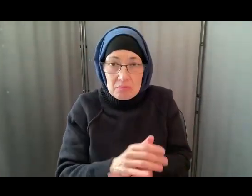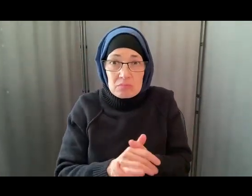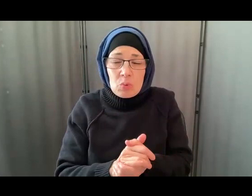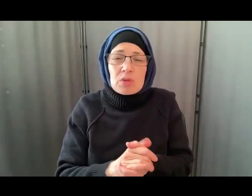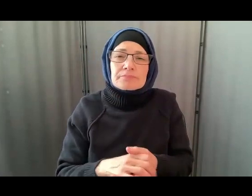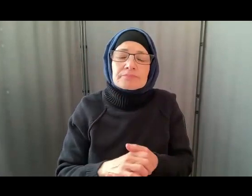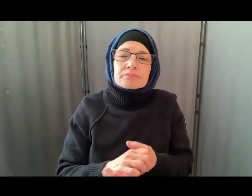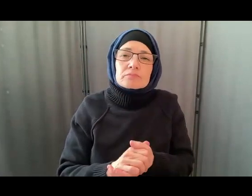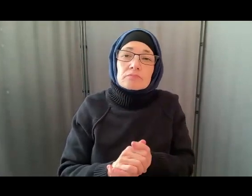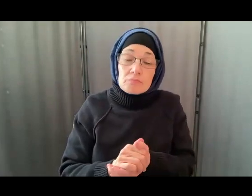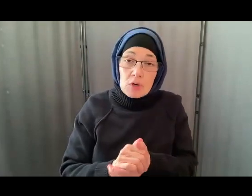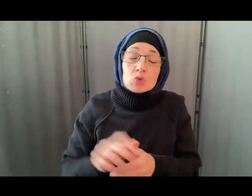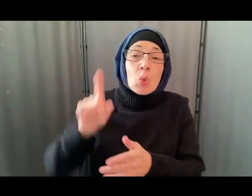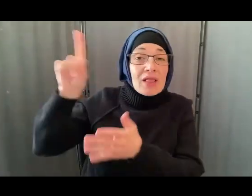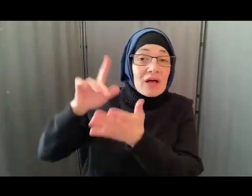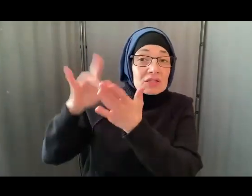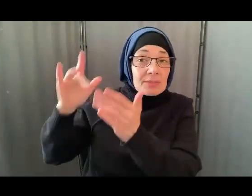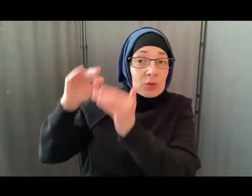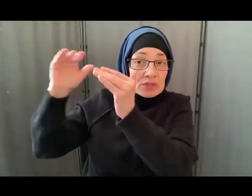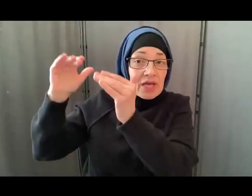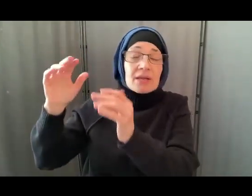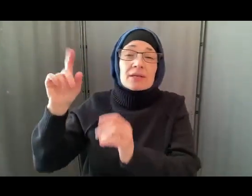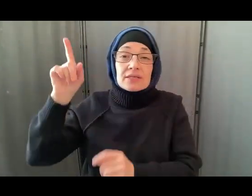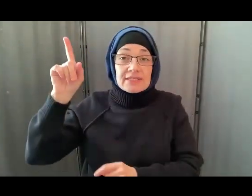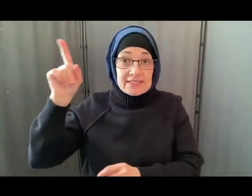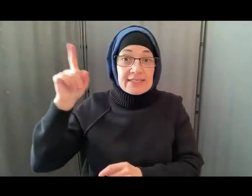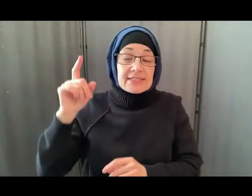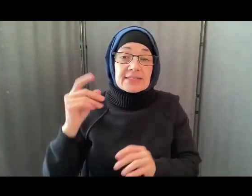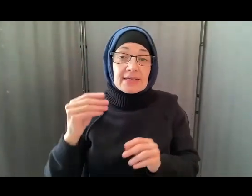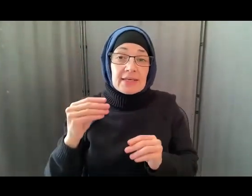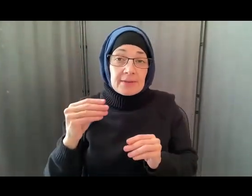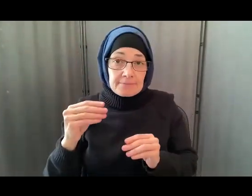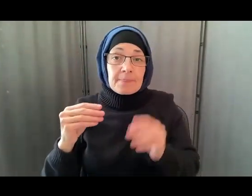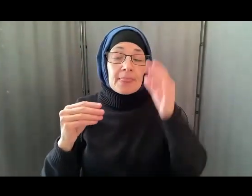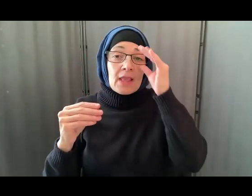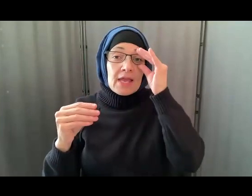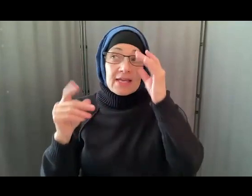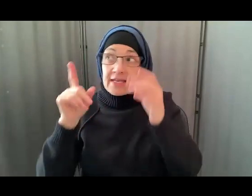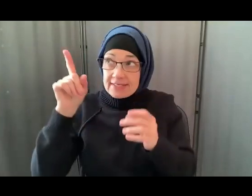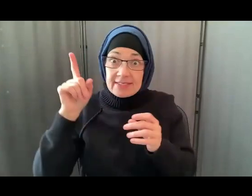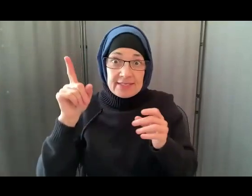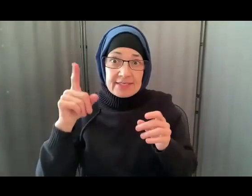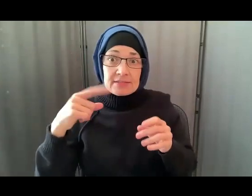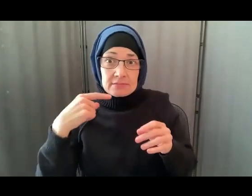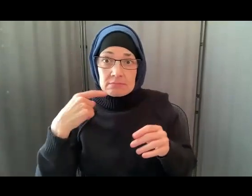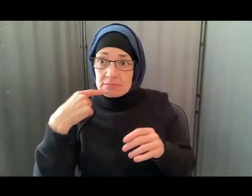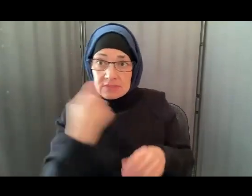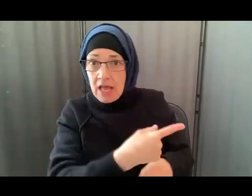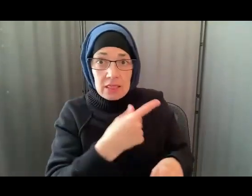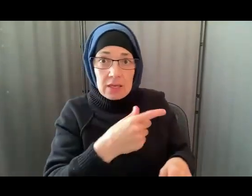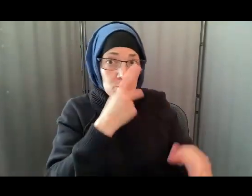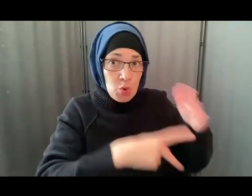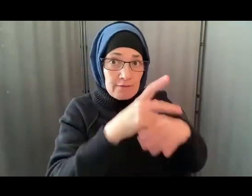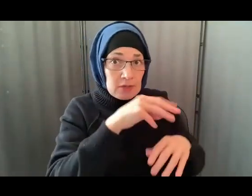Allah subhanahu wa ta'ala is giving Prophet Muhammad that not only are you given victory, but you